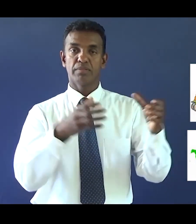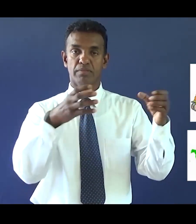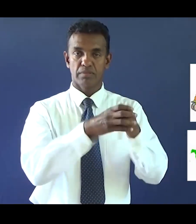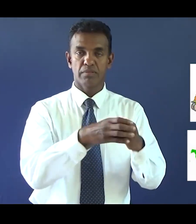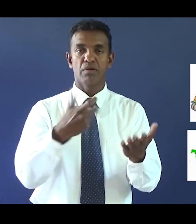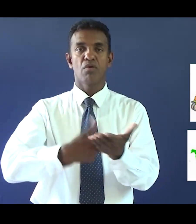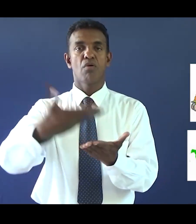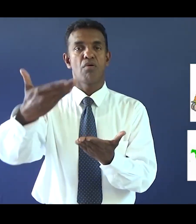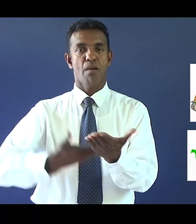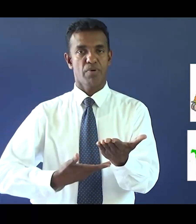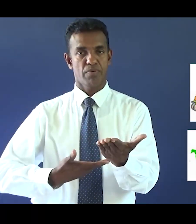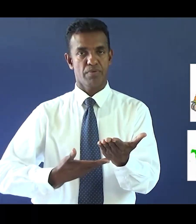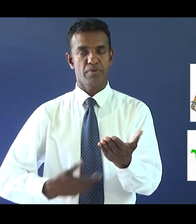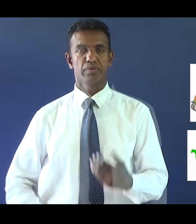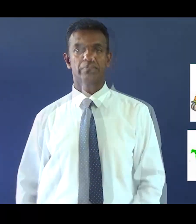Meetings for the countries involved.